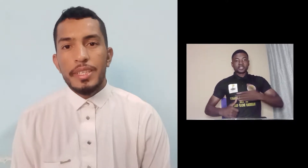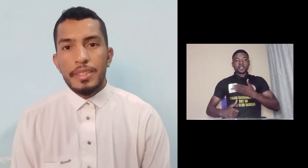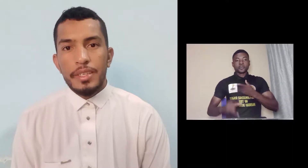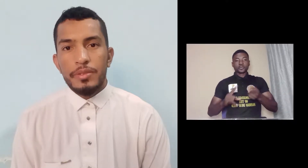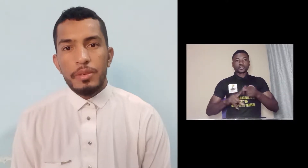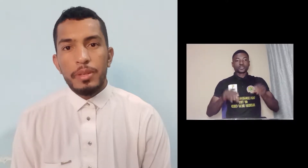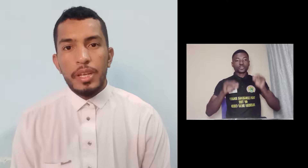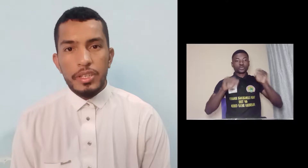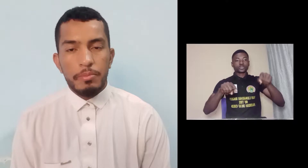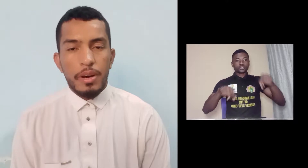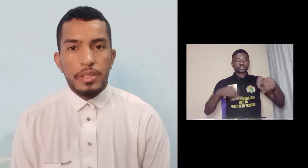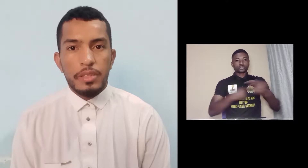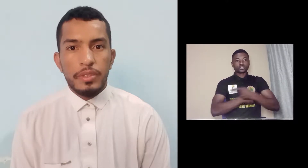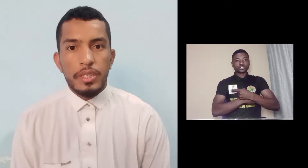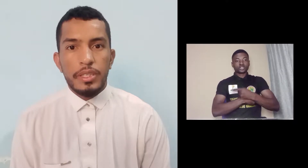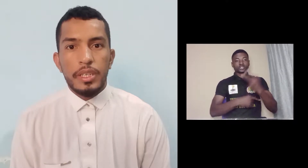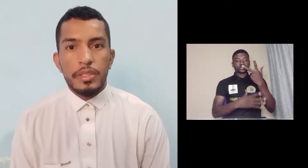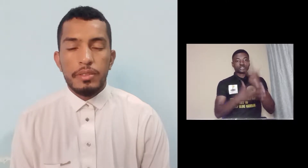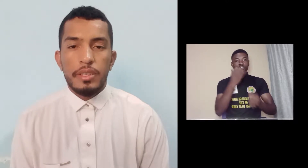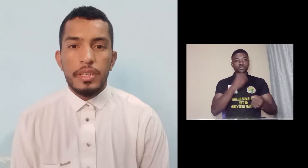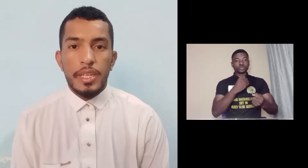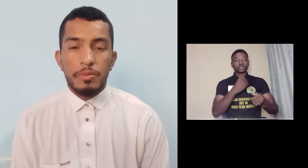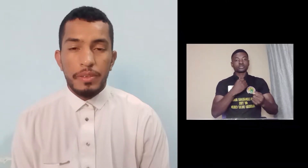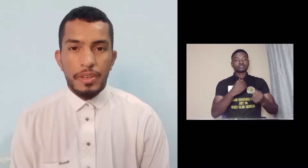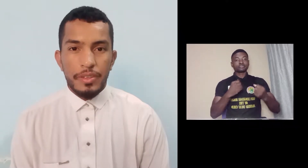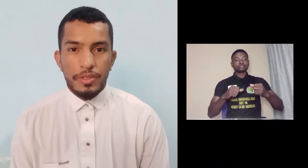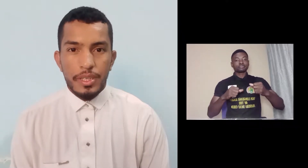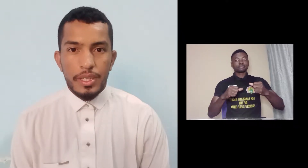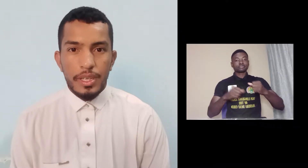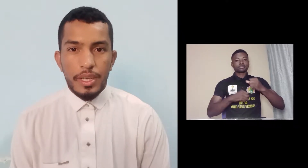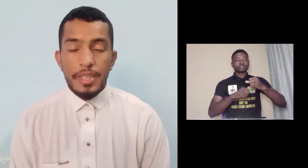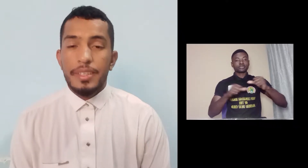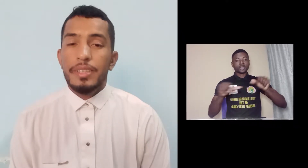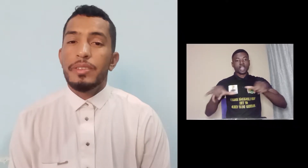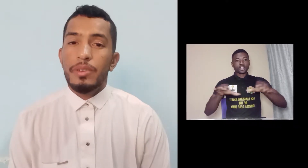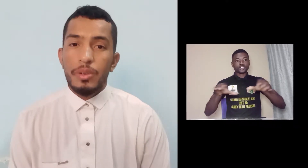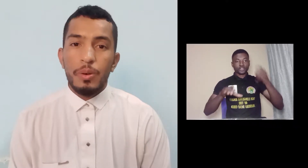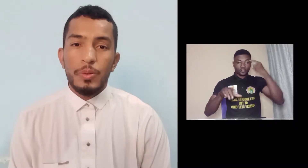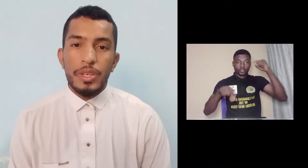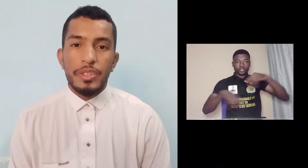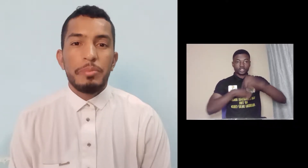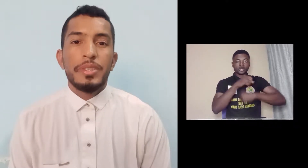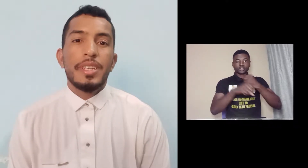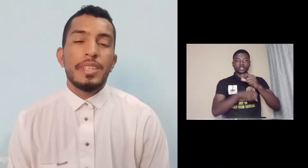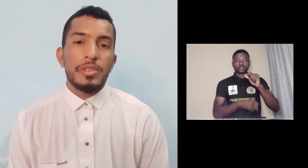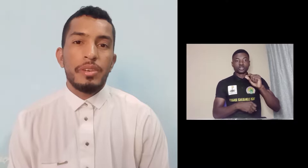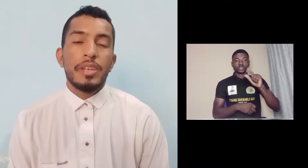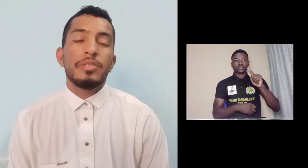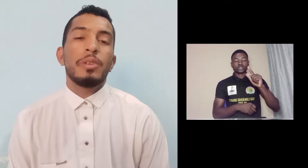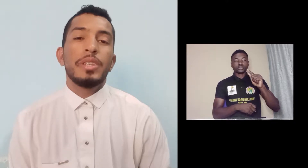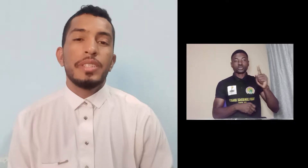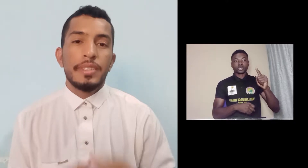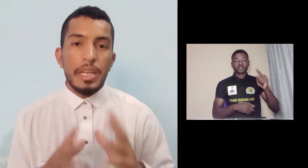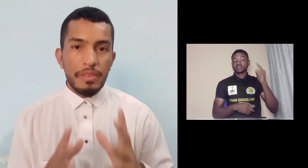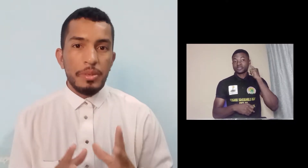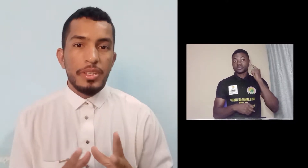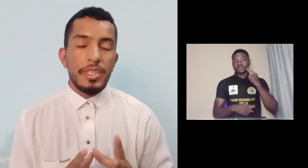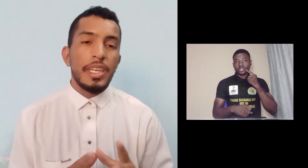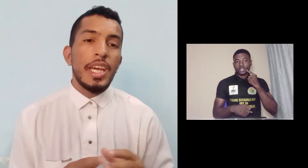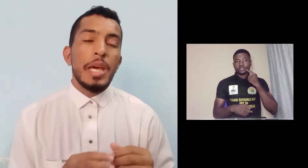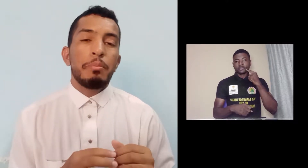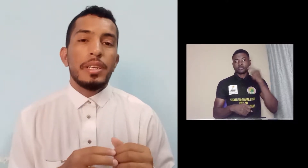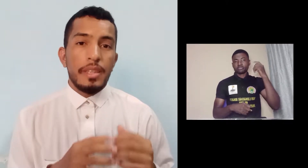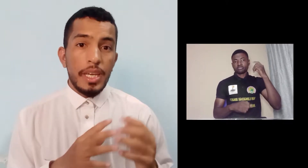to the S-Deli's Triple Action Project for this year, 2021. It's a great honor also to present Algeria, not only the deaf